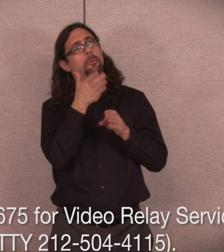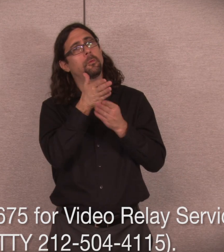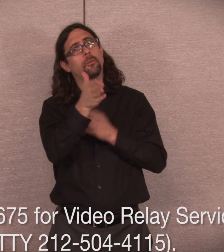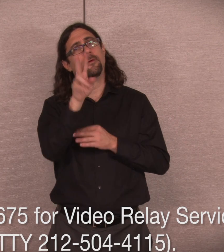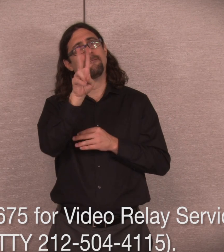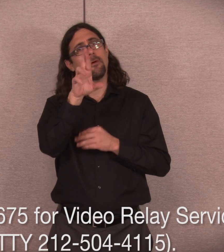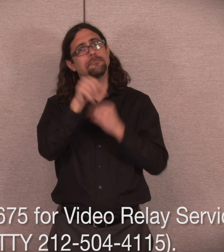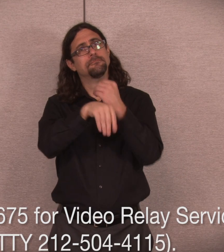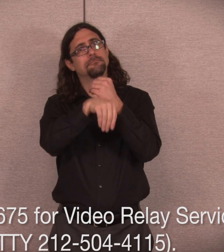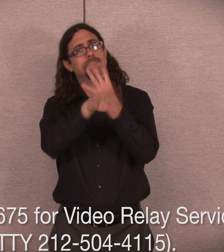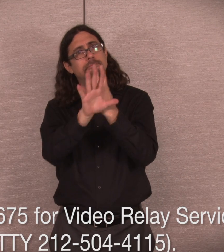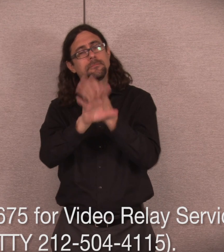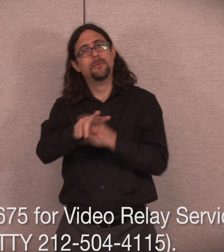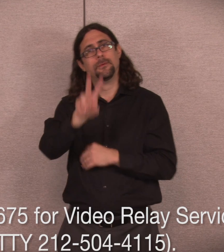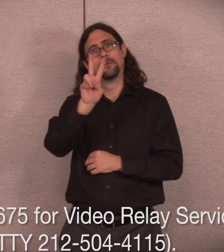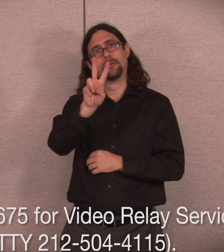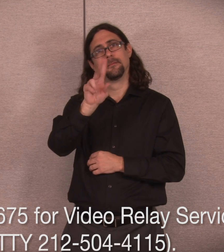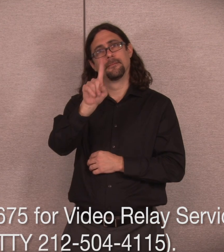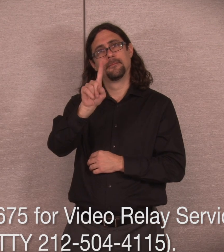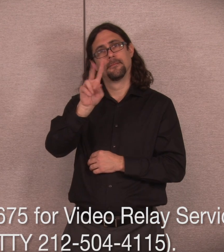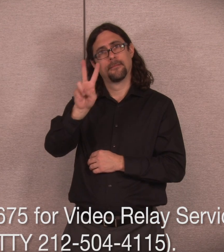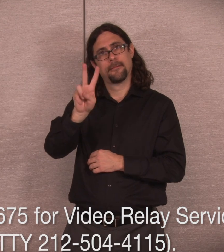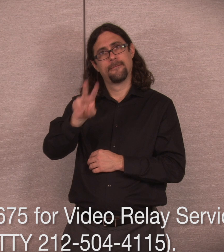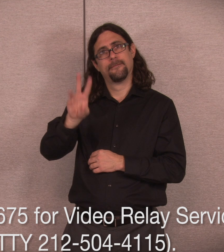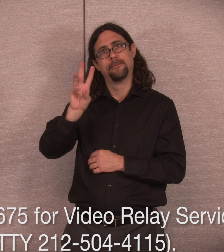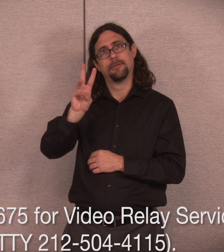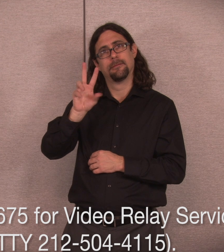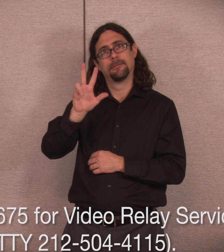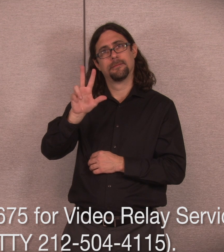For video relay service, call